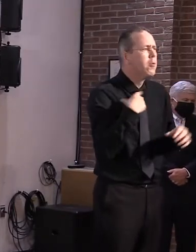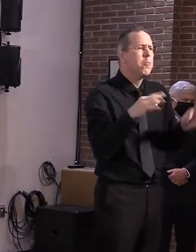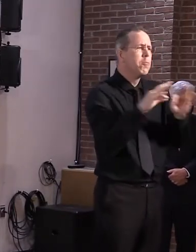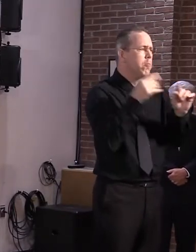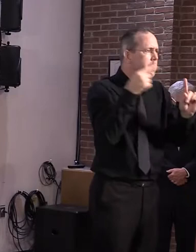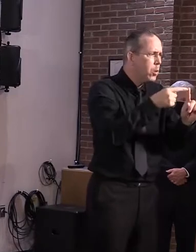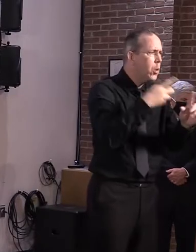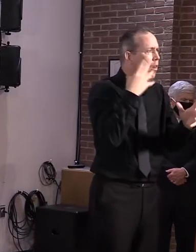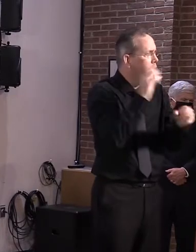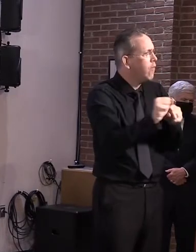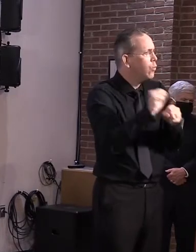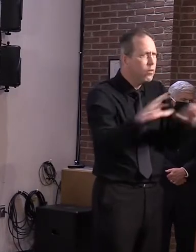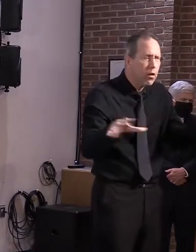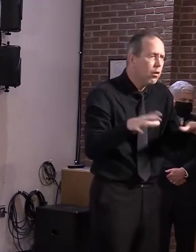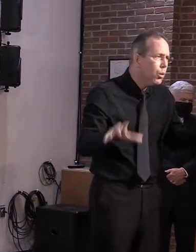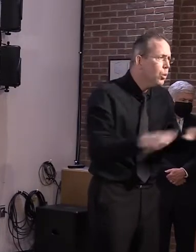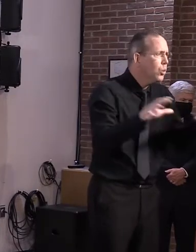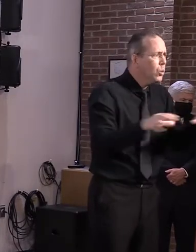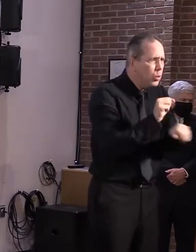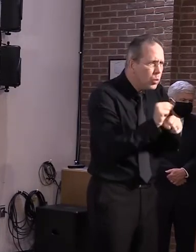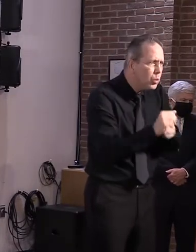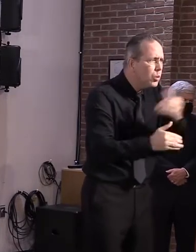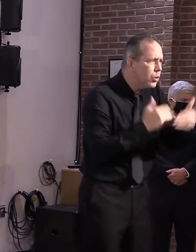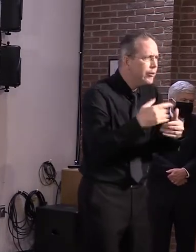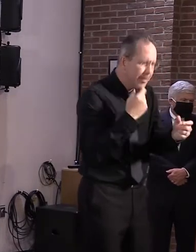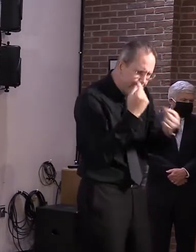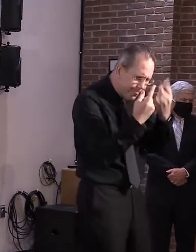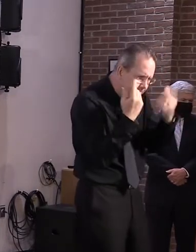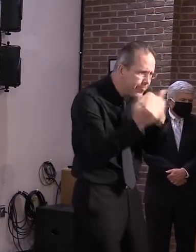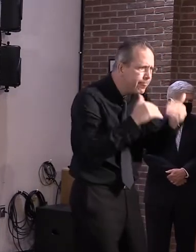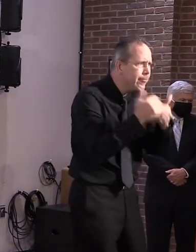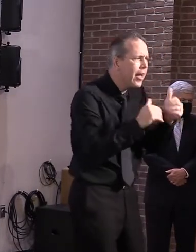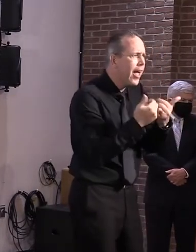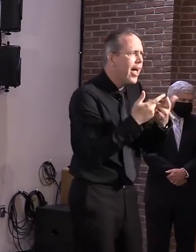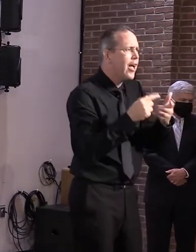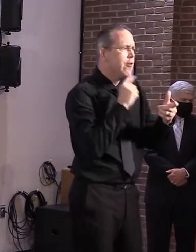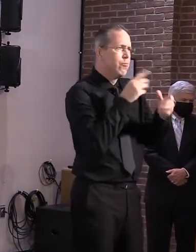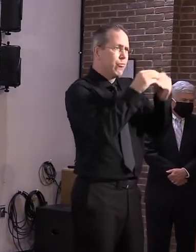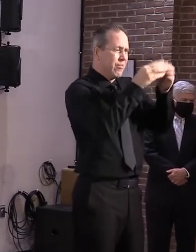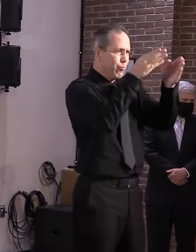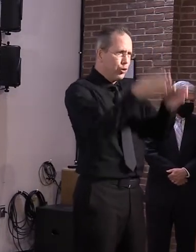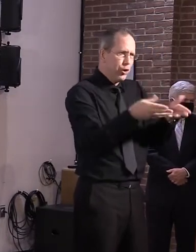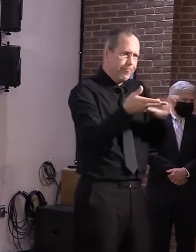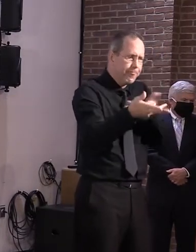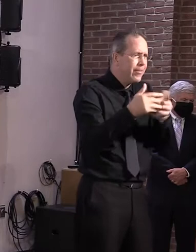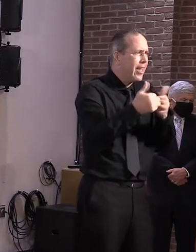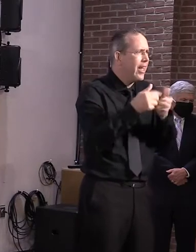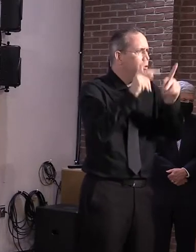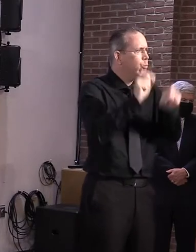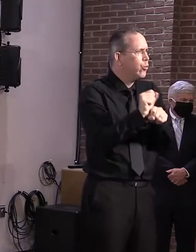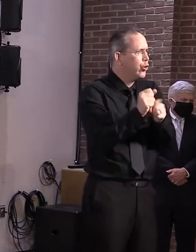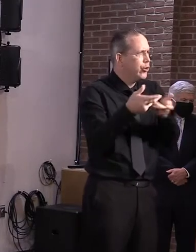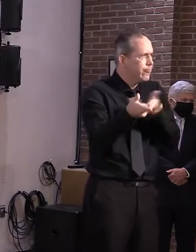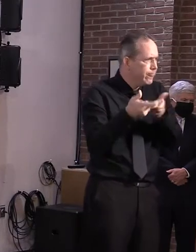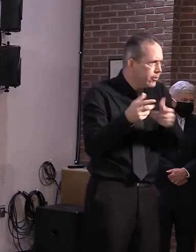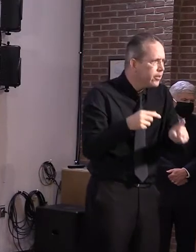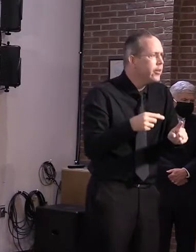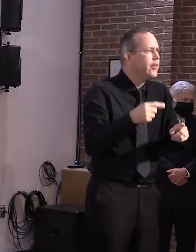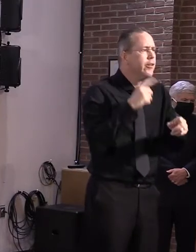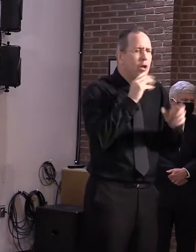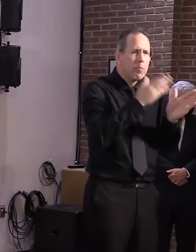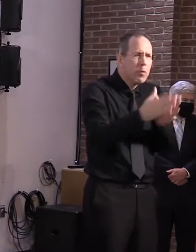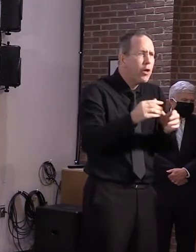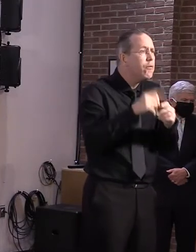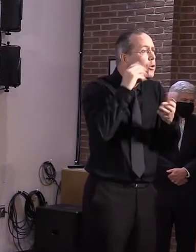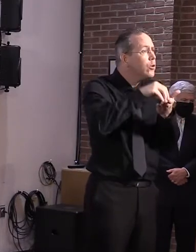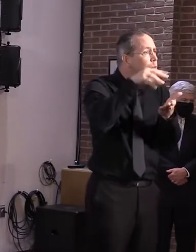learning for students, as well as the critical role higher education plays in our communities, preparing our future workforce and